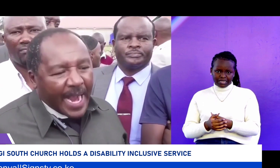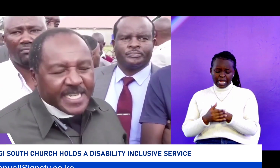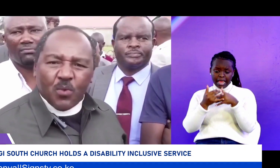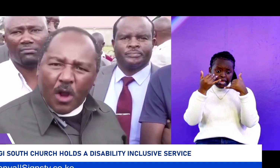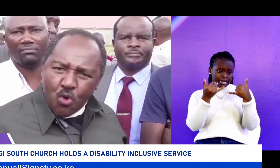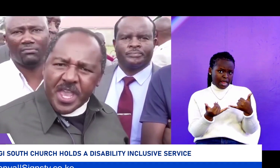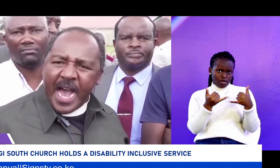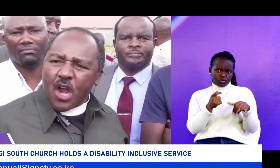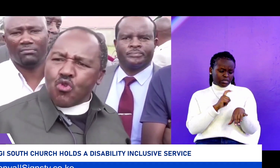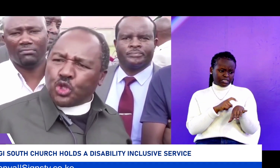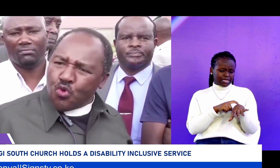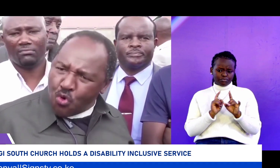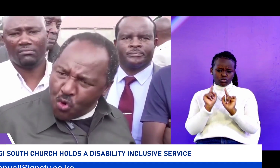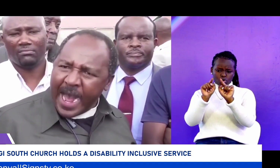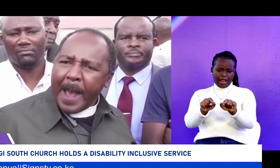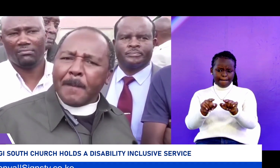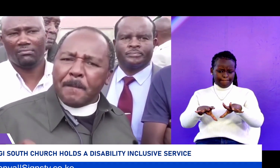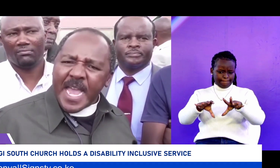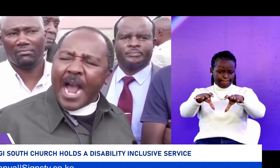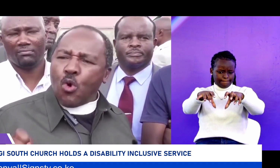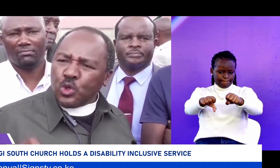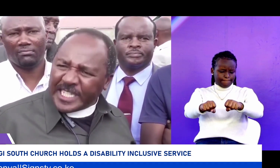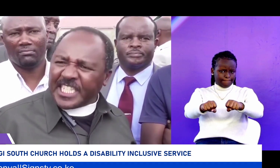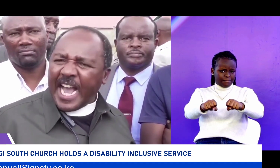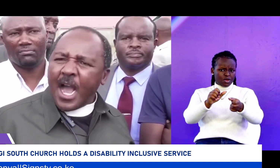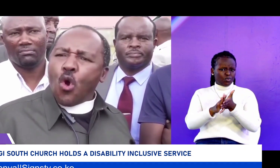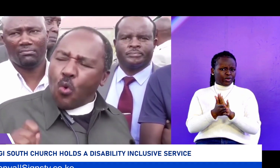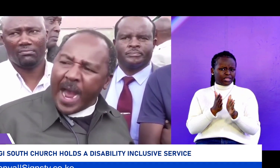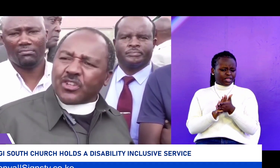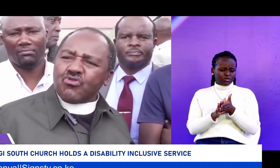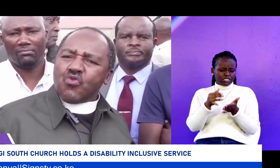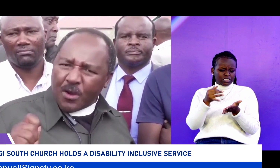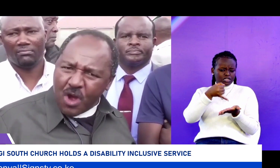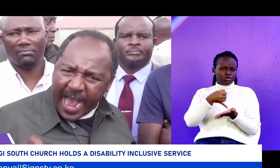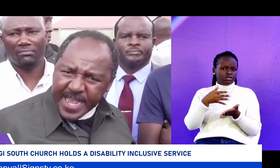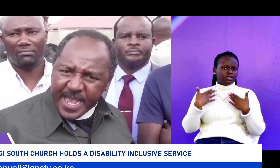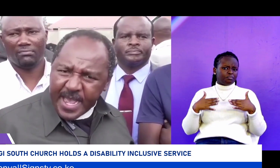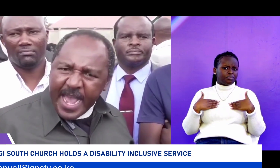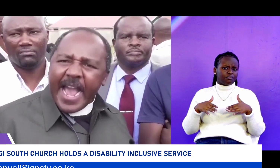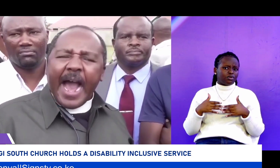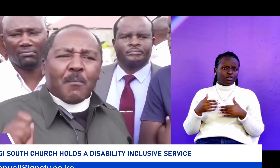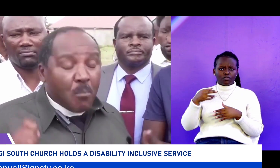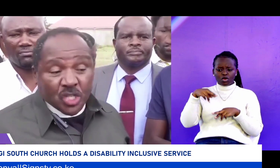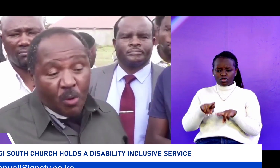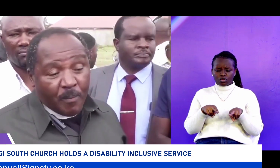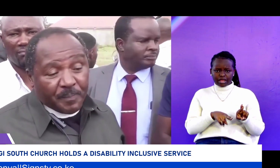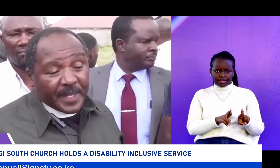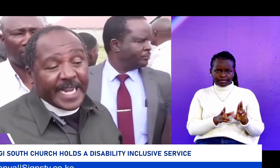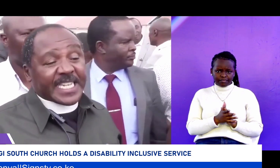wakati wa kuja kuchukua bila kuhusisha watu wa Rugai. More so, it is